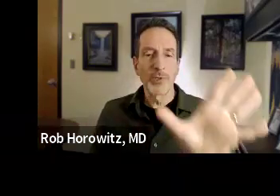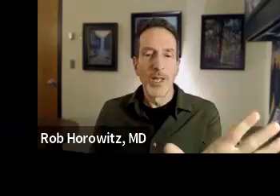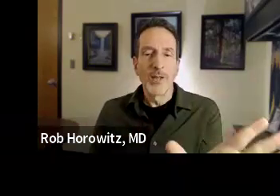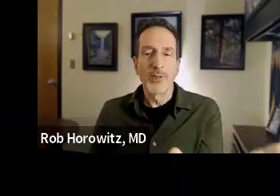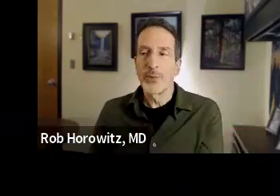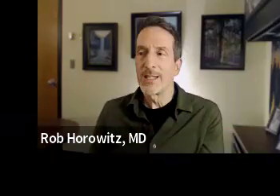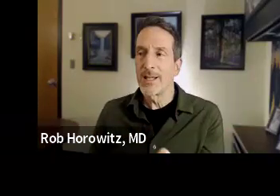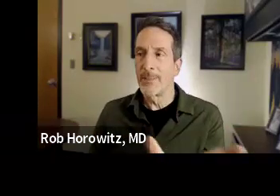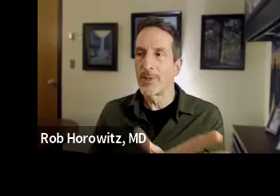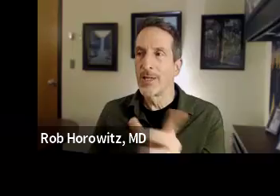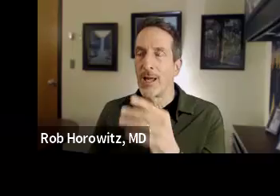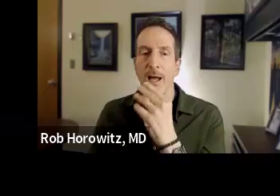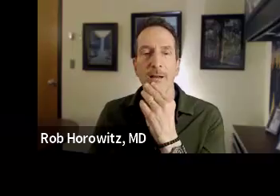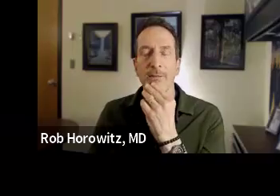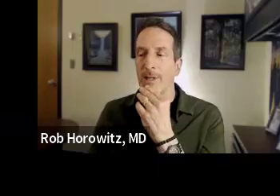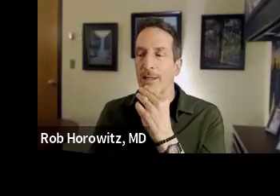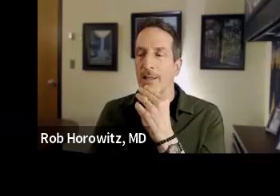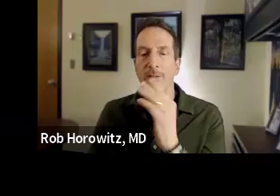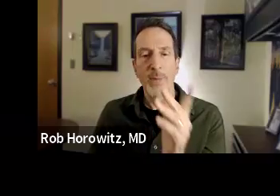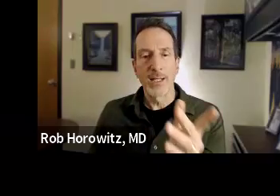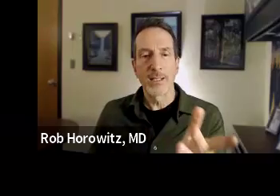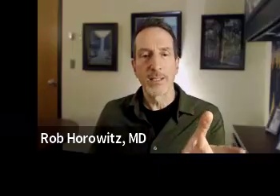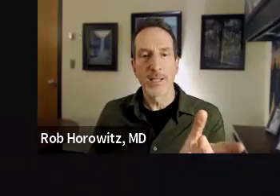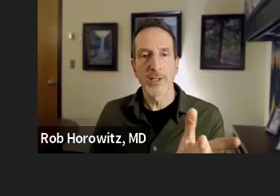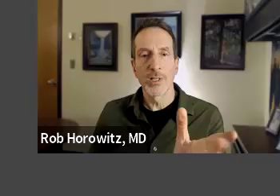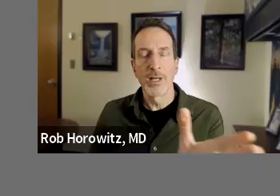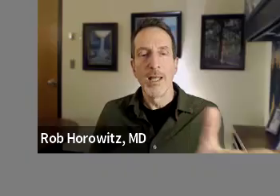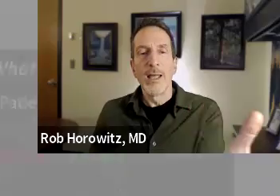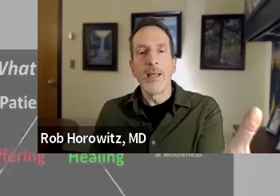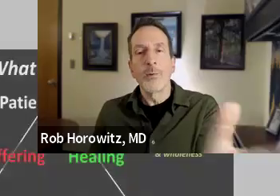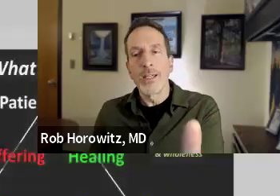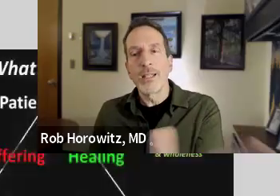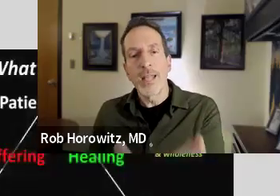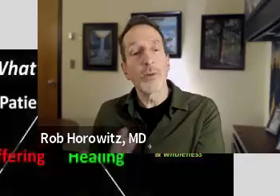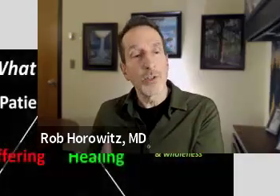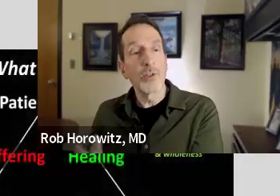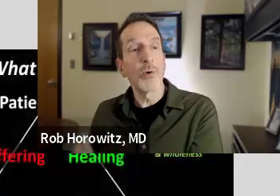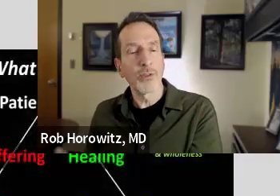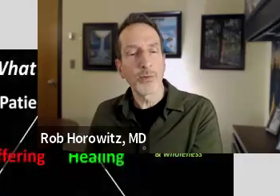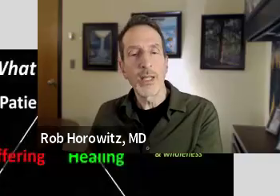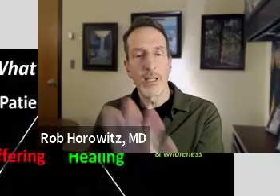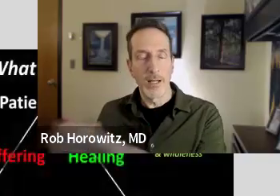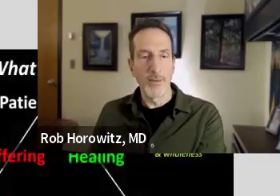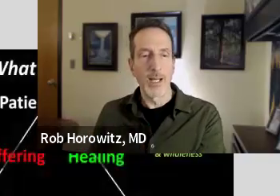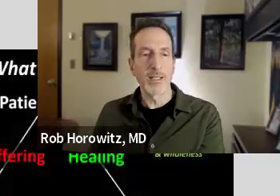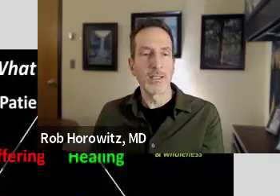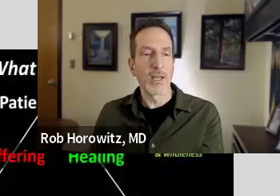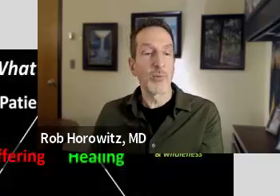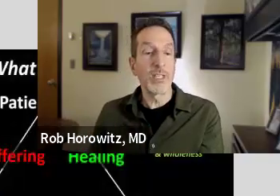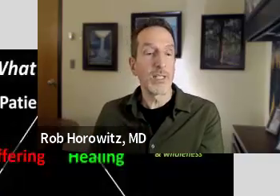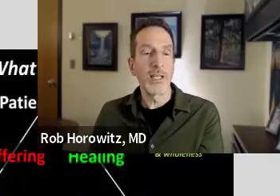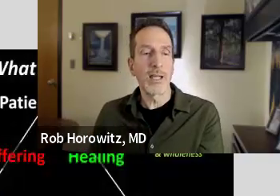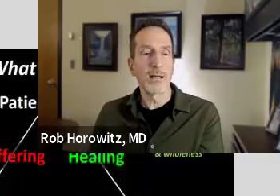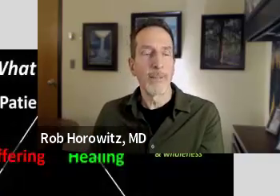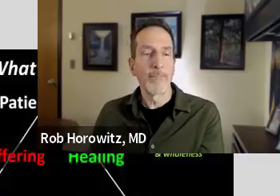So those are the 3 steps of the medicine session. Within a day or 2 or 3 of the medicine